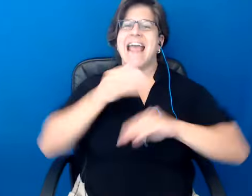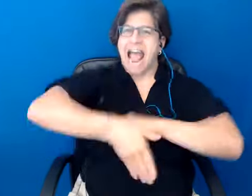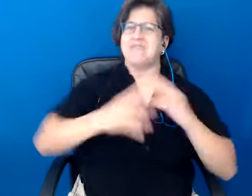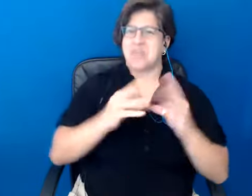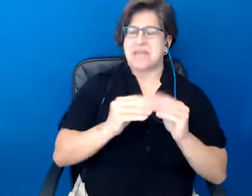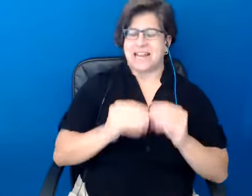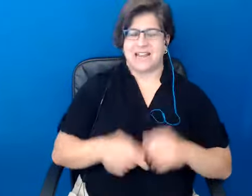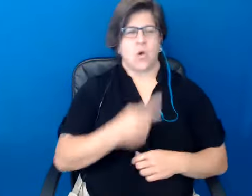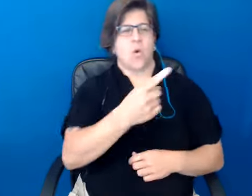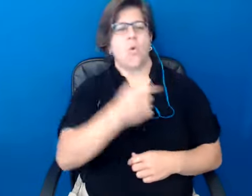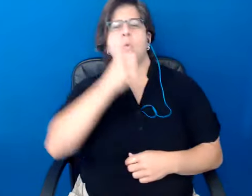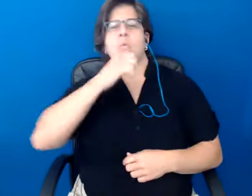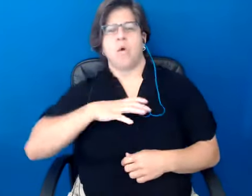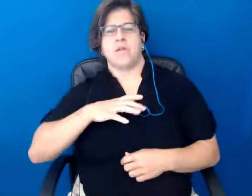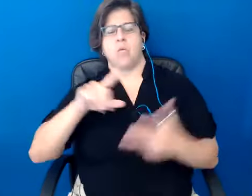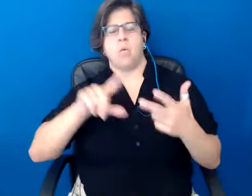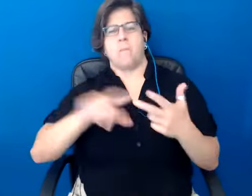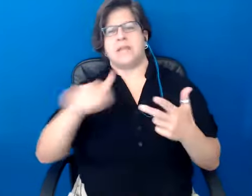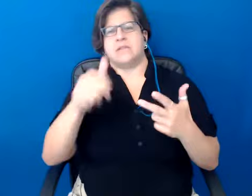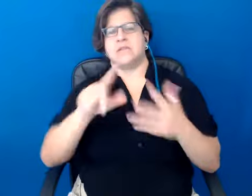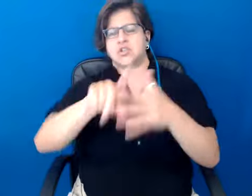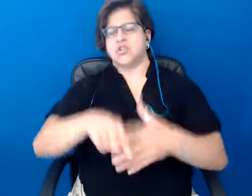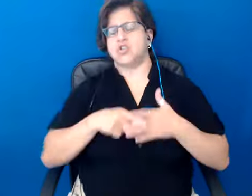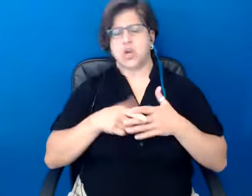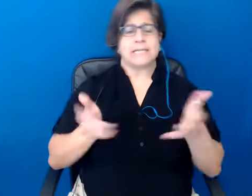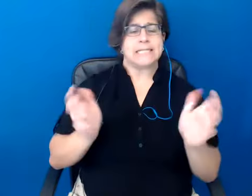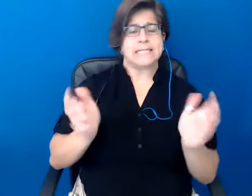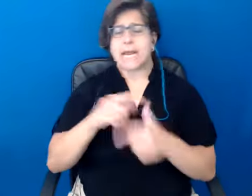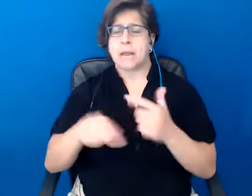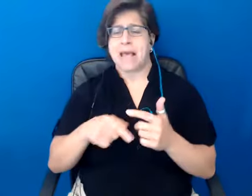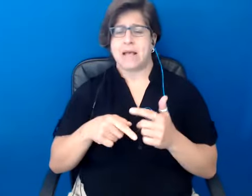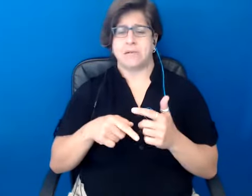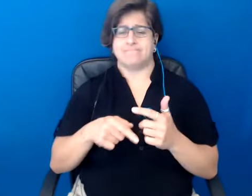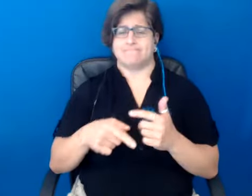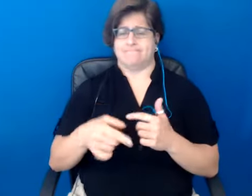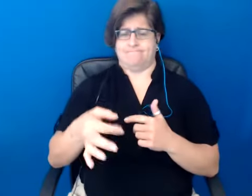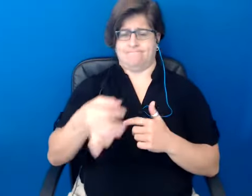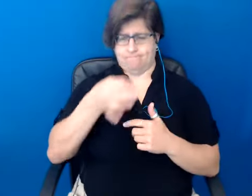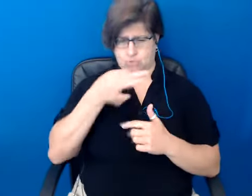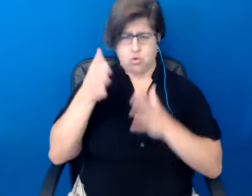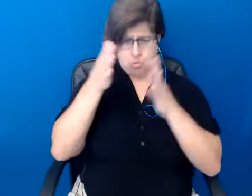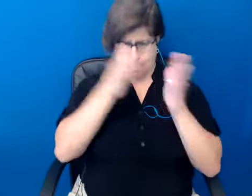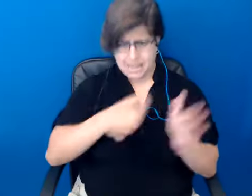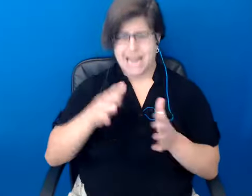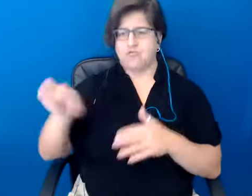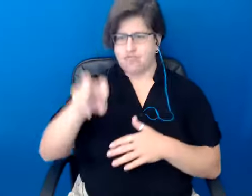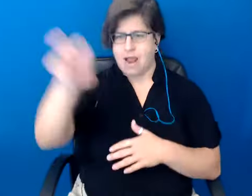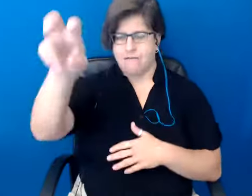is what happened. We were having the meeting after the meeting, and one of the women started to chat about some